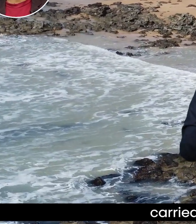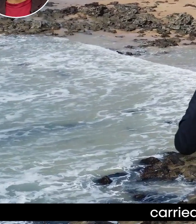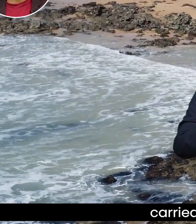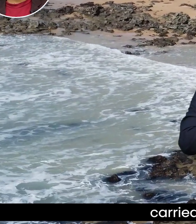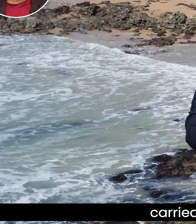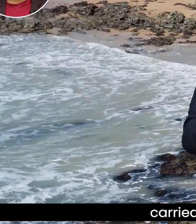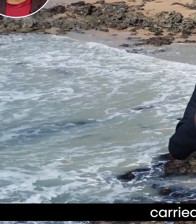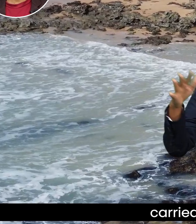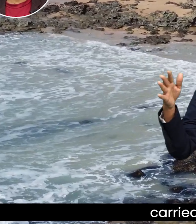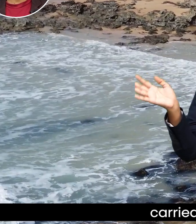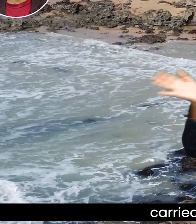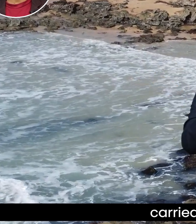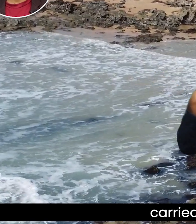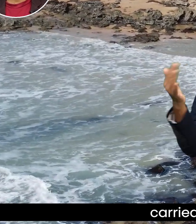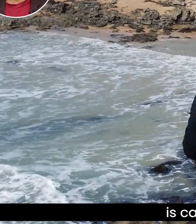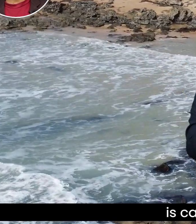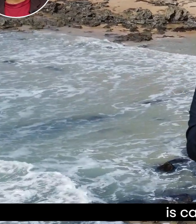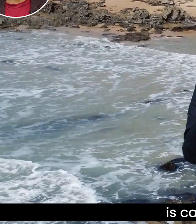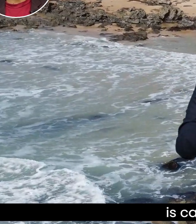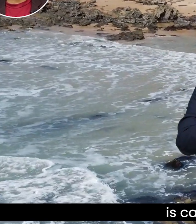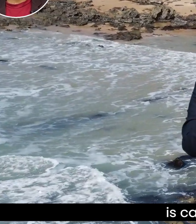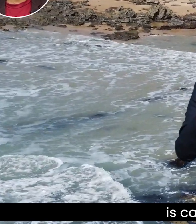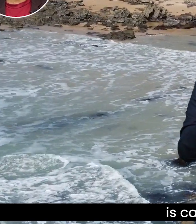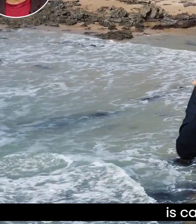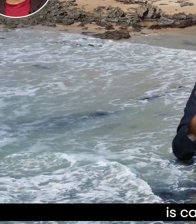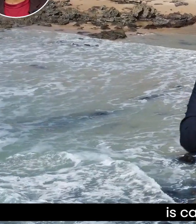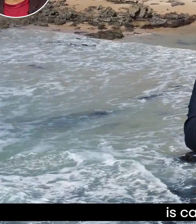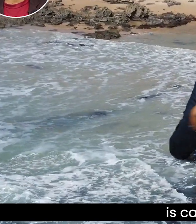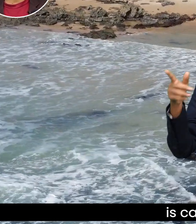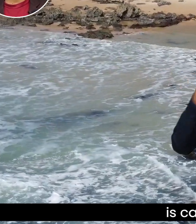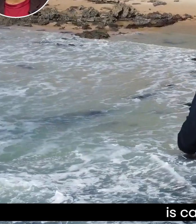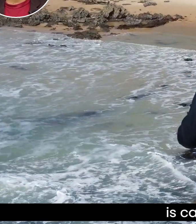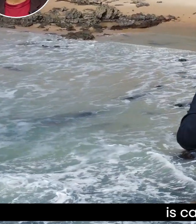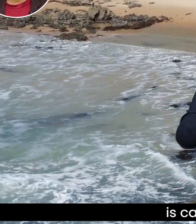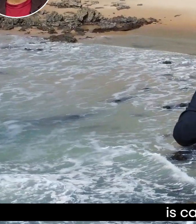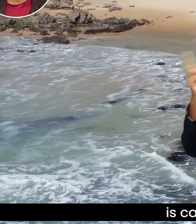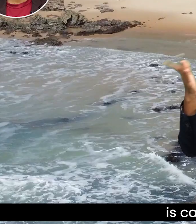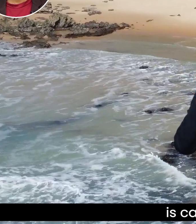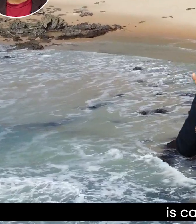carried by winds and water is called transportation.